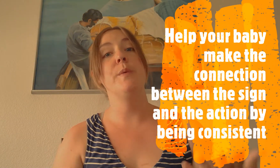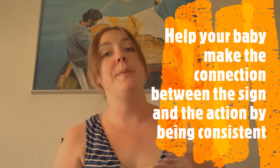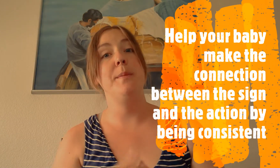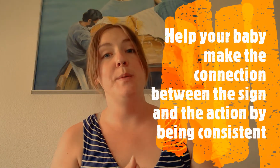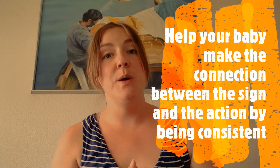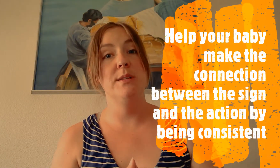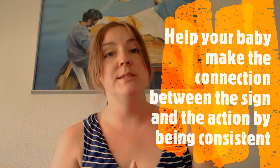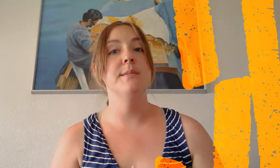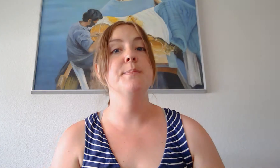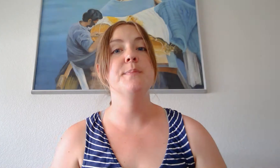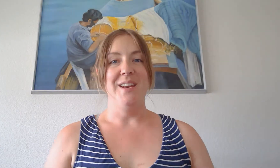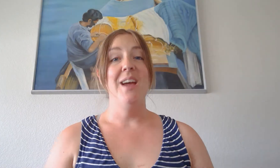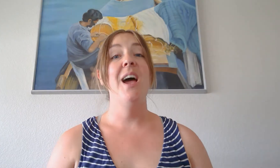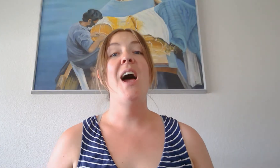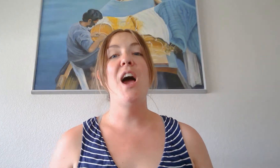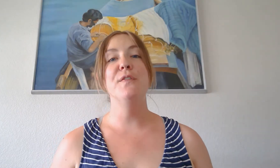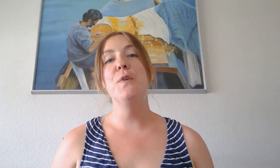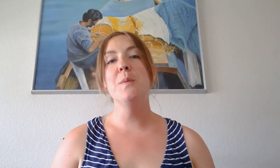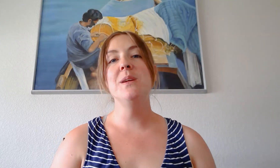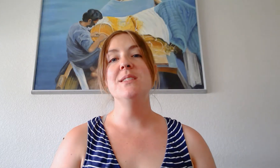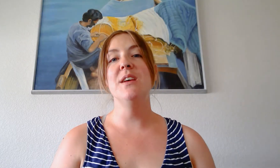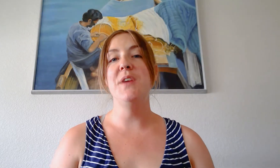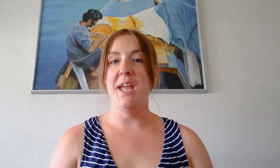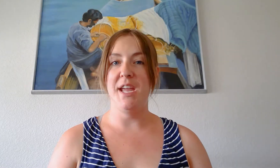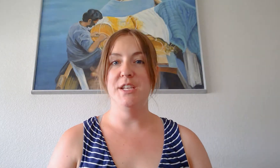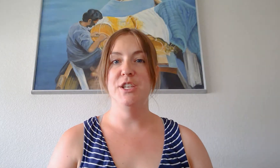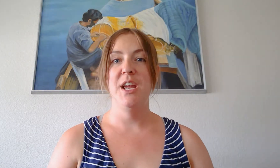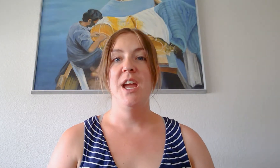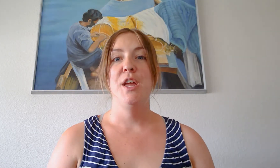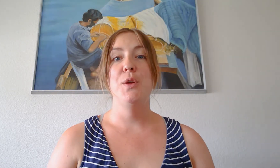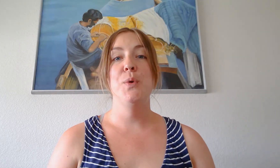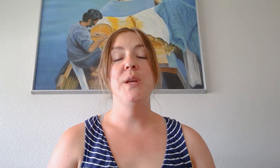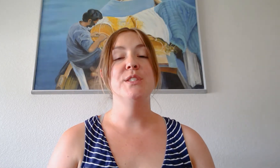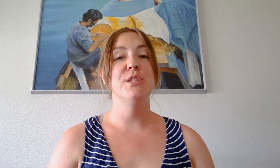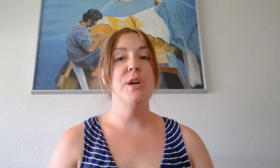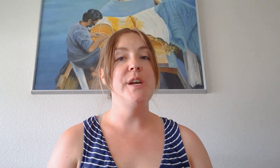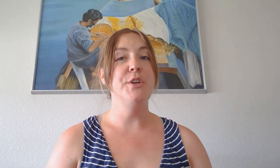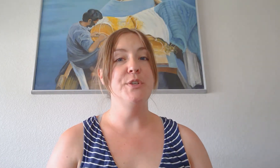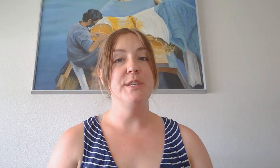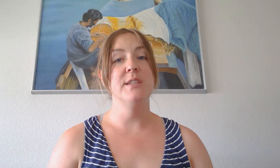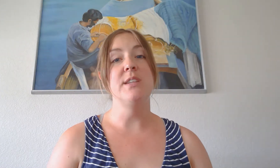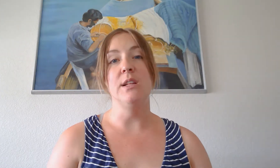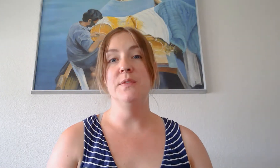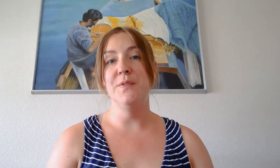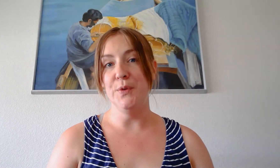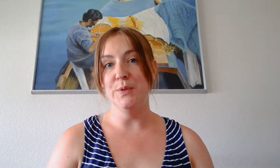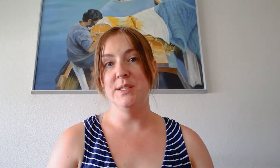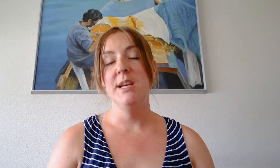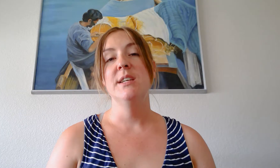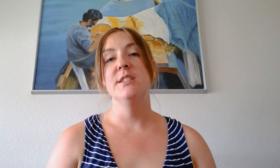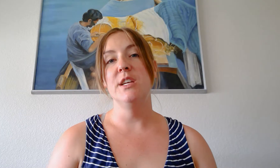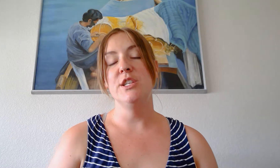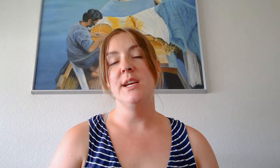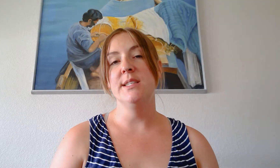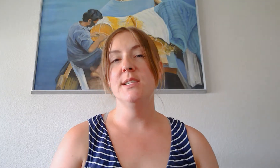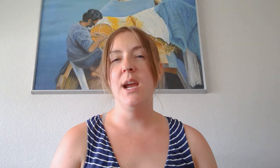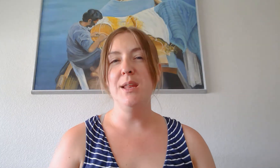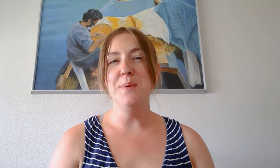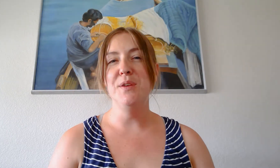baby wants. At 4 months of age, you can start introducing solid foods, such as a tiny bit of